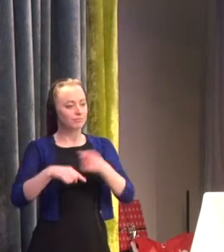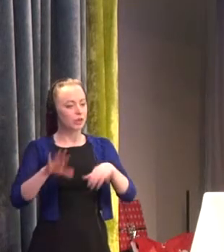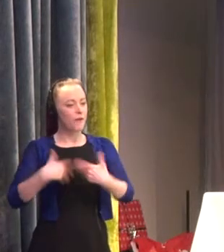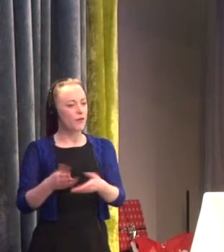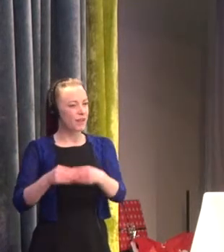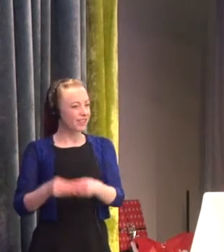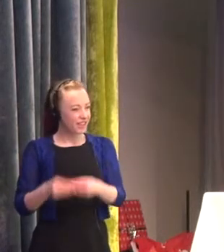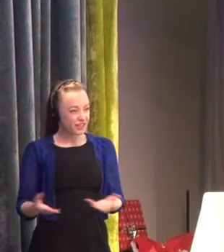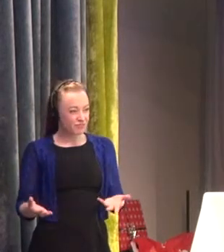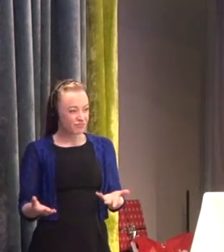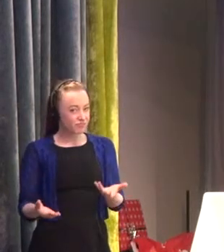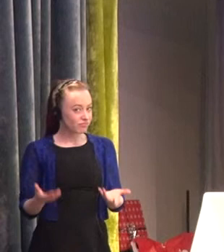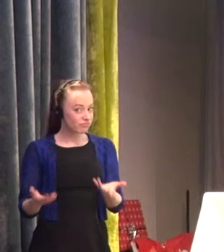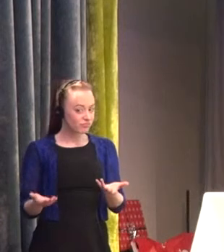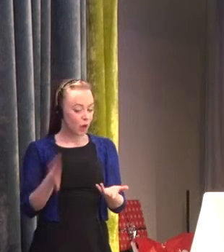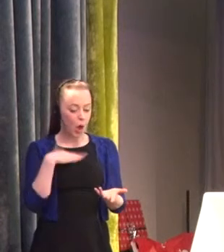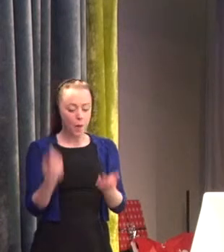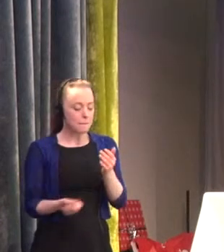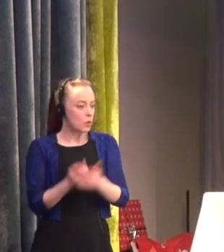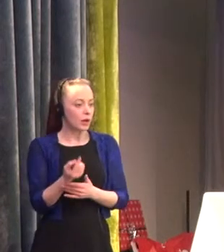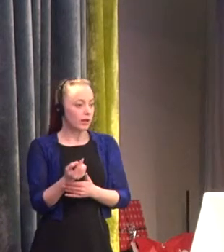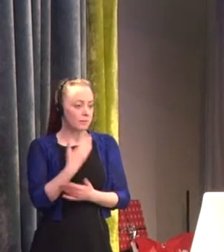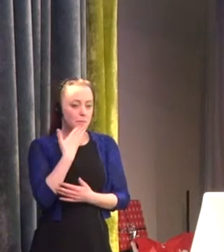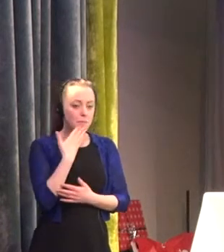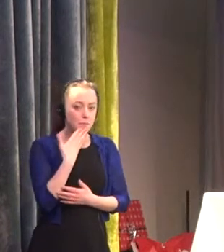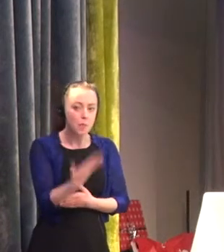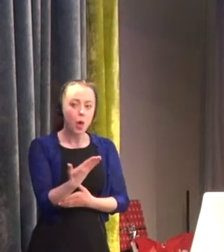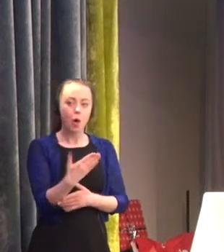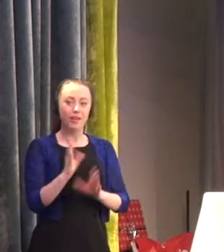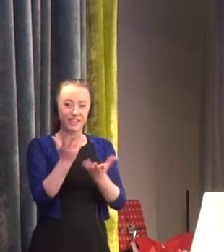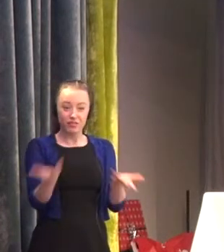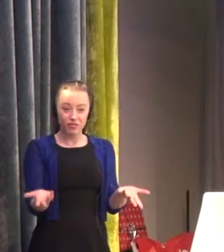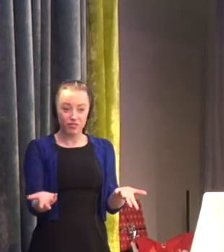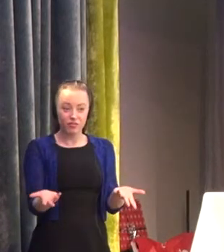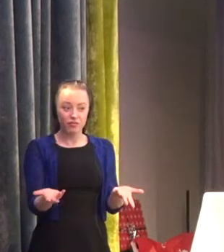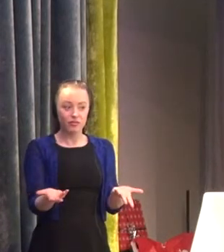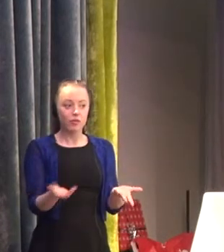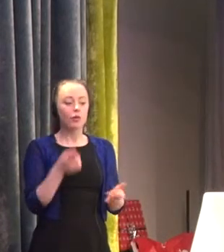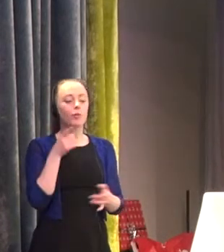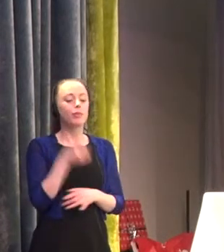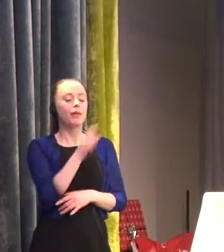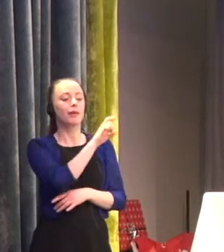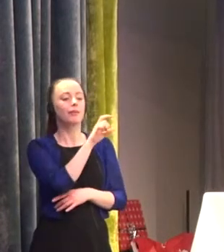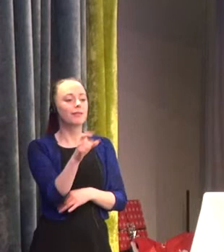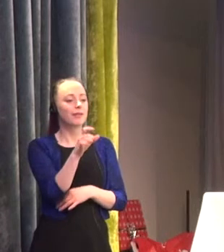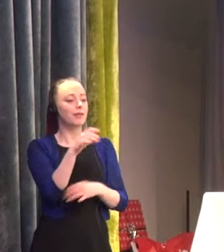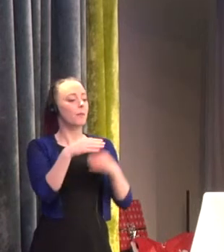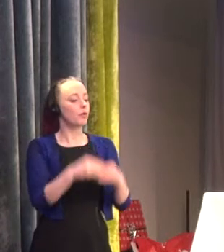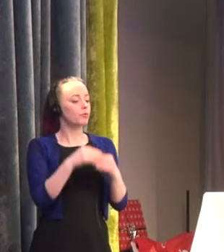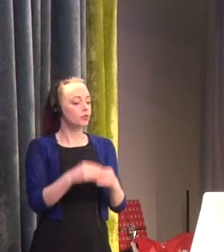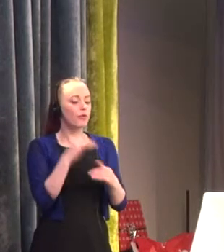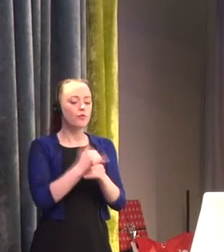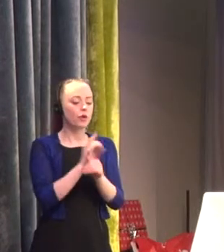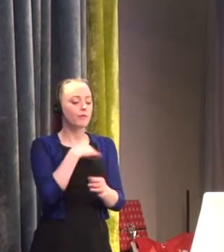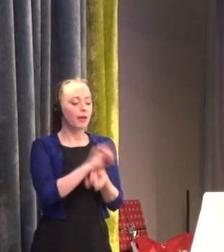life? And that's really what the convention is about. How do we change things in the world so that people with disabilities have a chance for